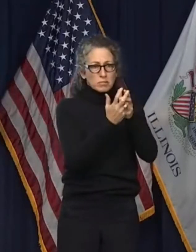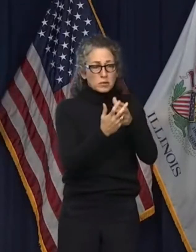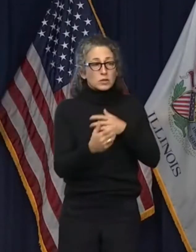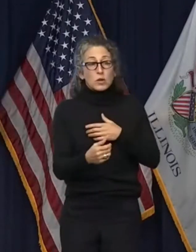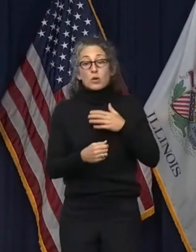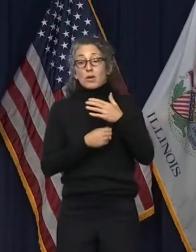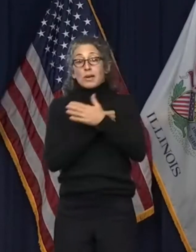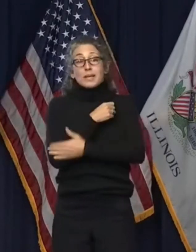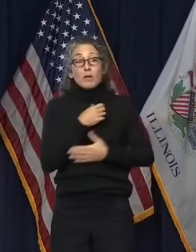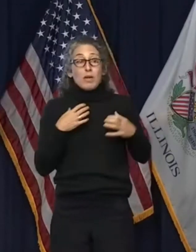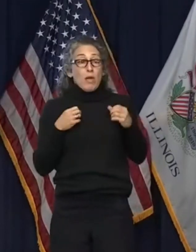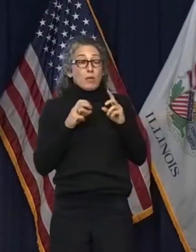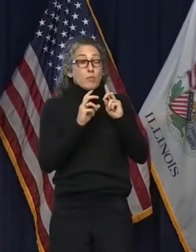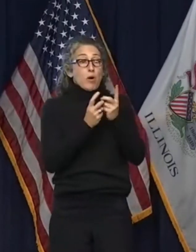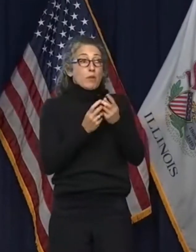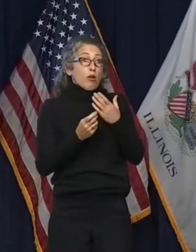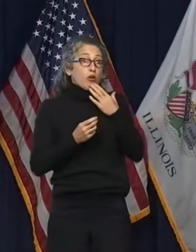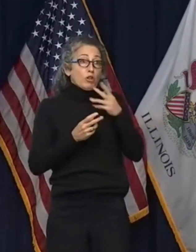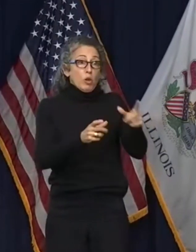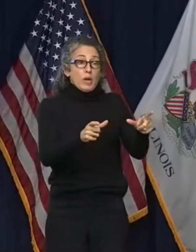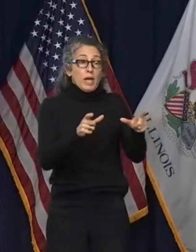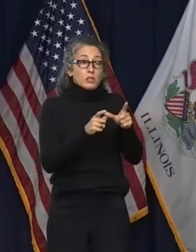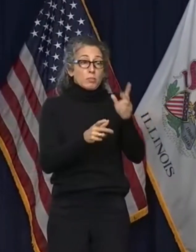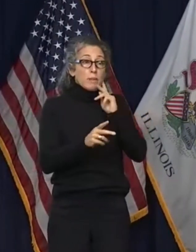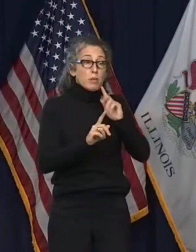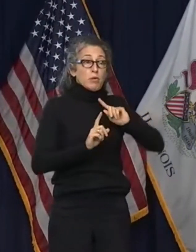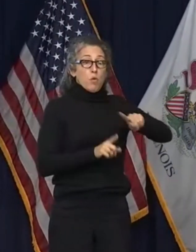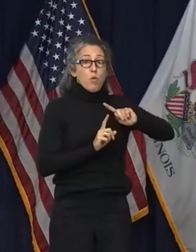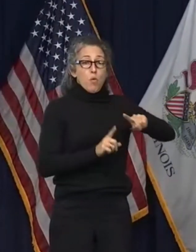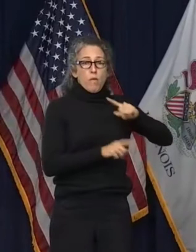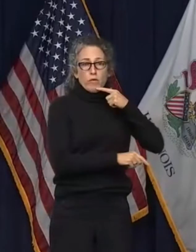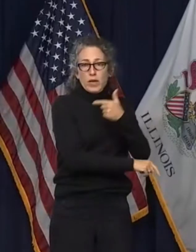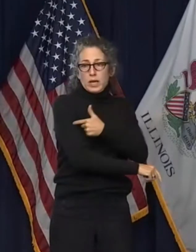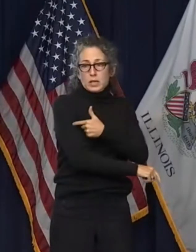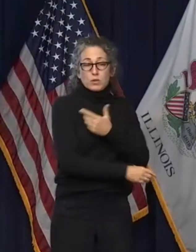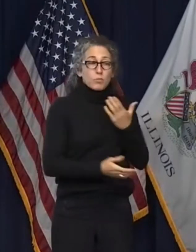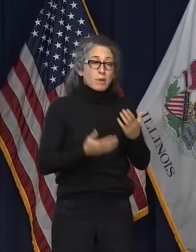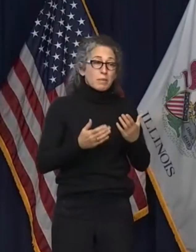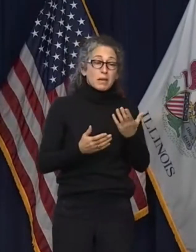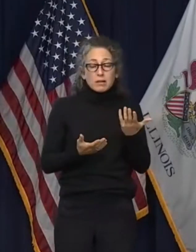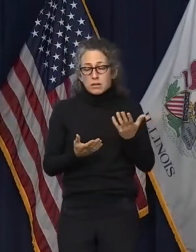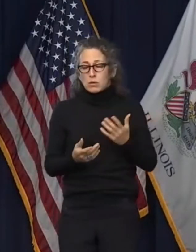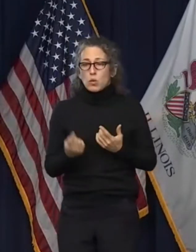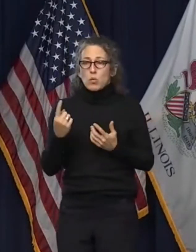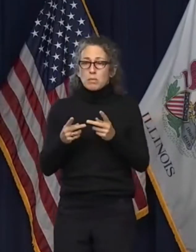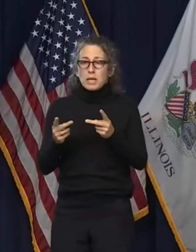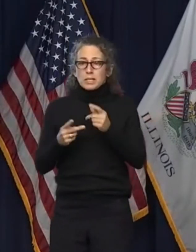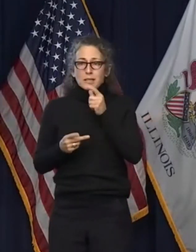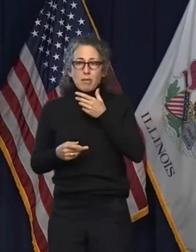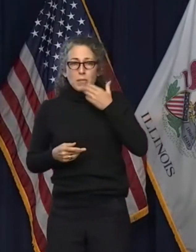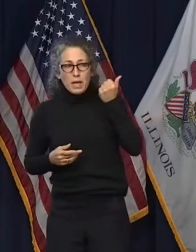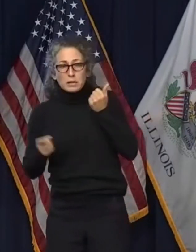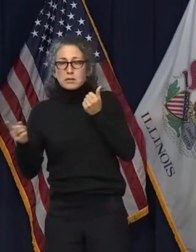department is a great location. In some other county, that might not be the best location. So those each county